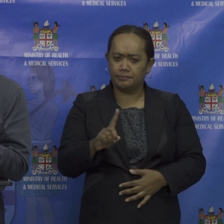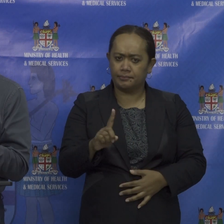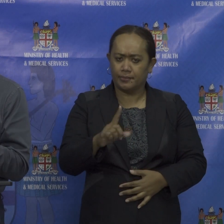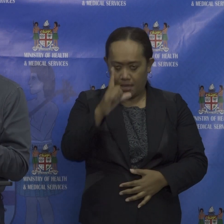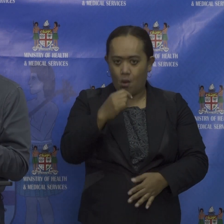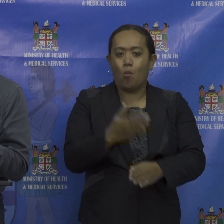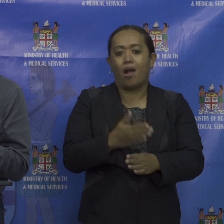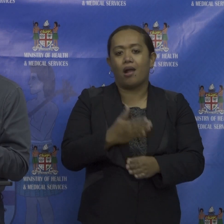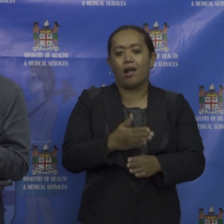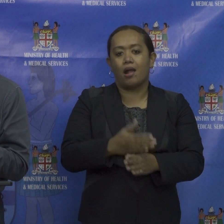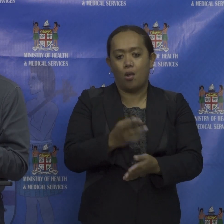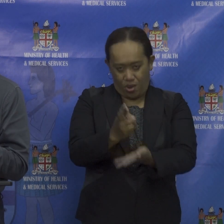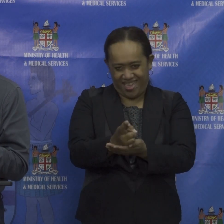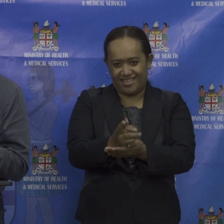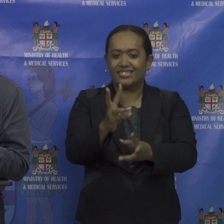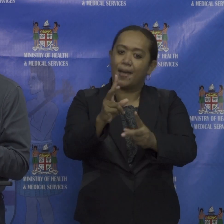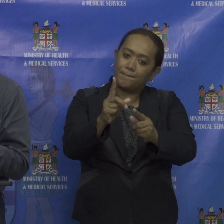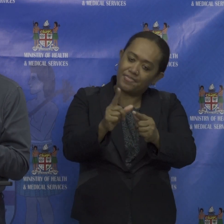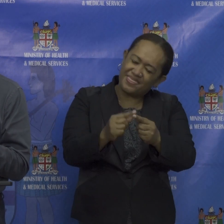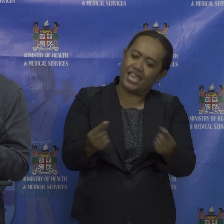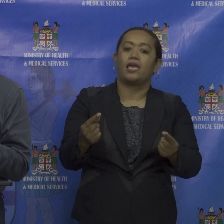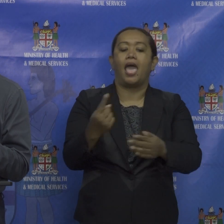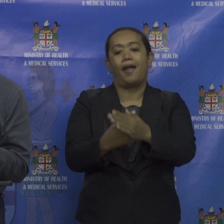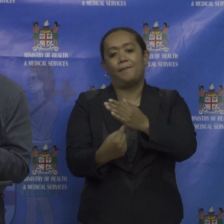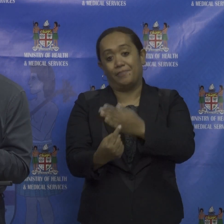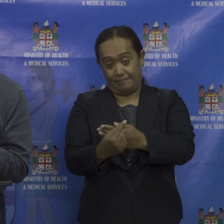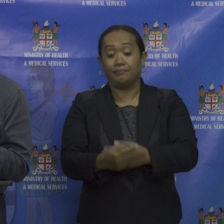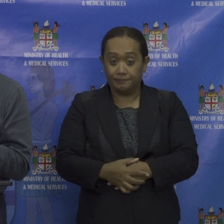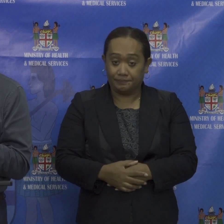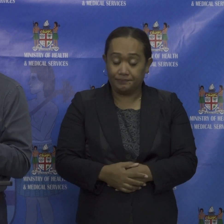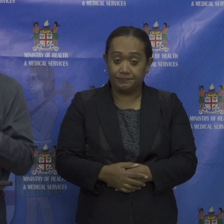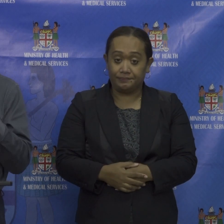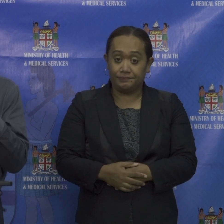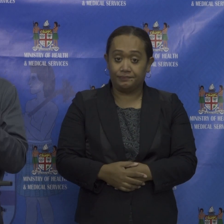It's a reality that we have to live with. So it was because of